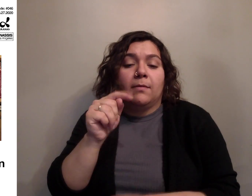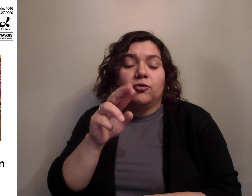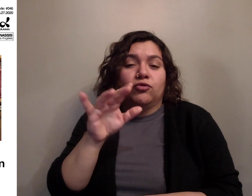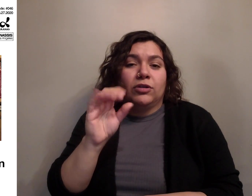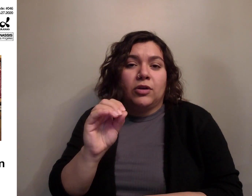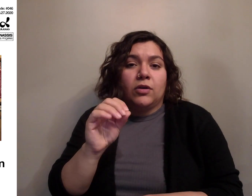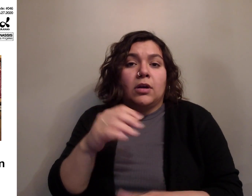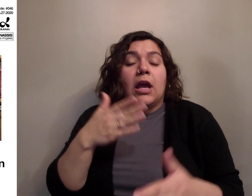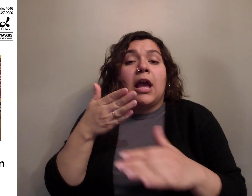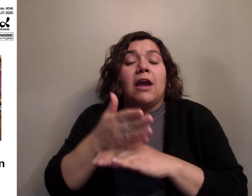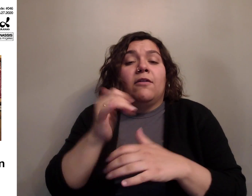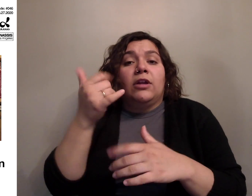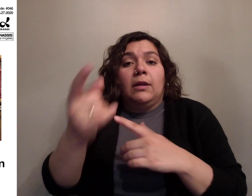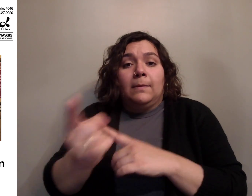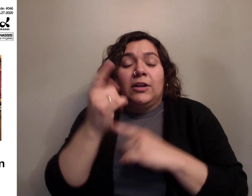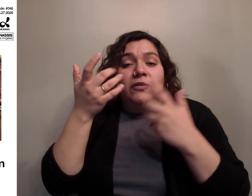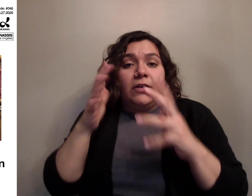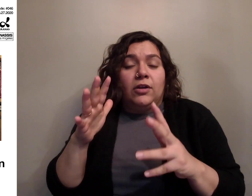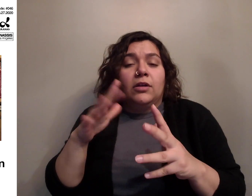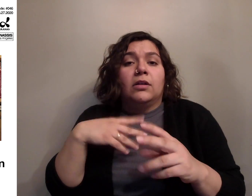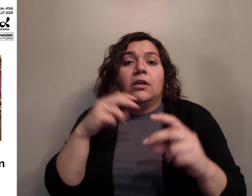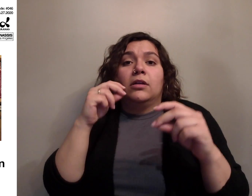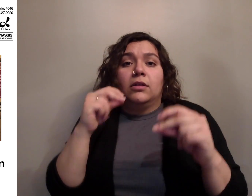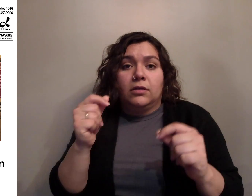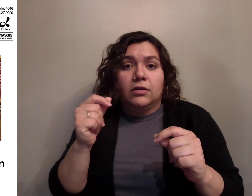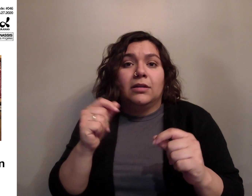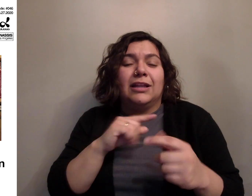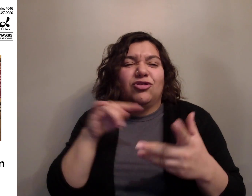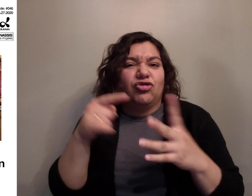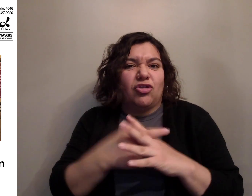the other members of the trio, and then after 10 minutes,